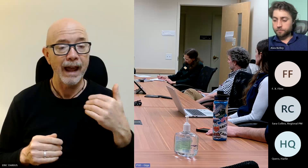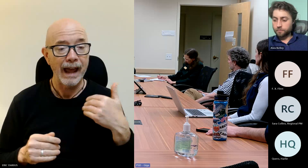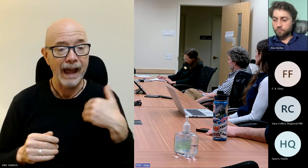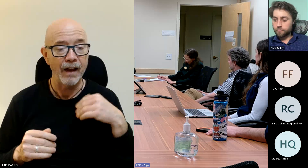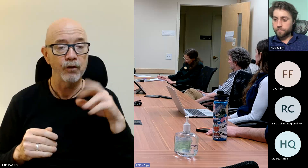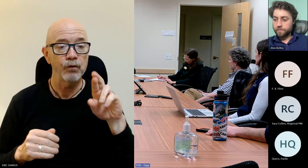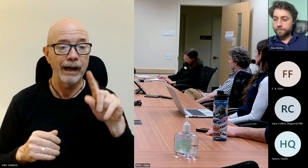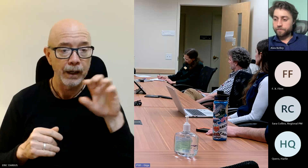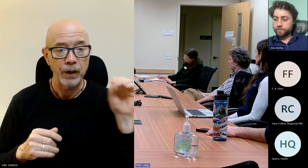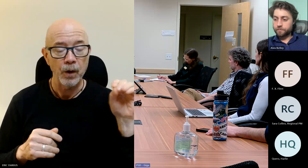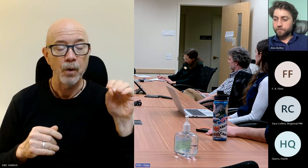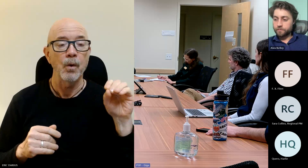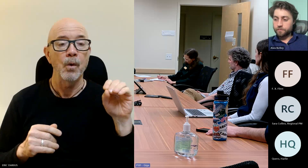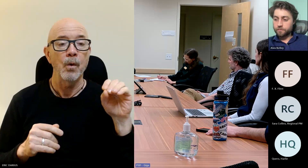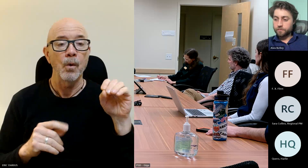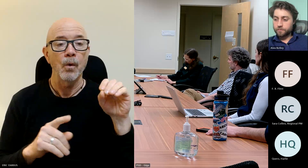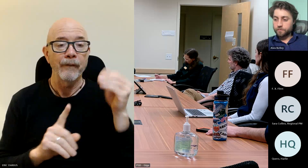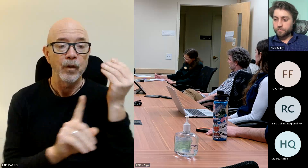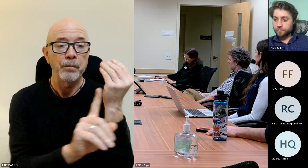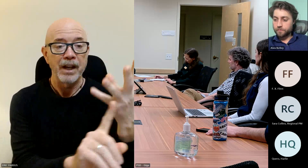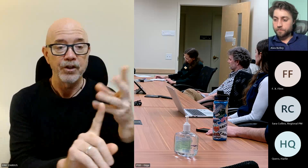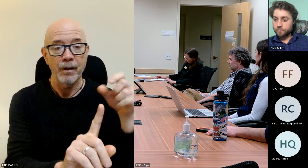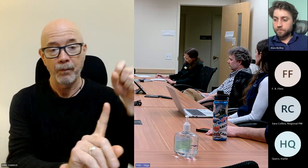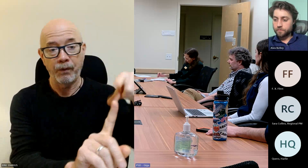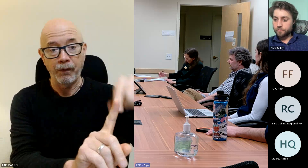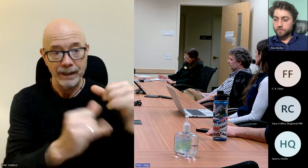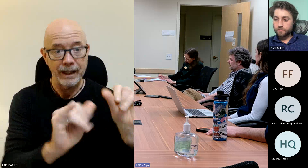big disaster. And